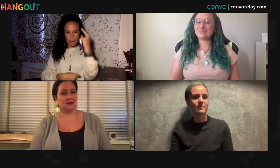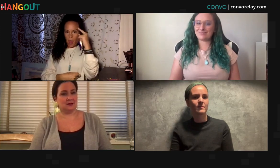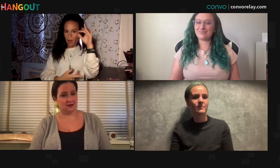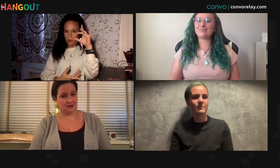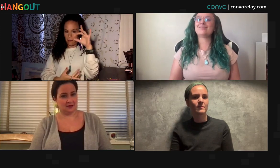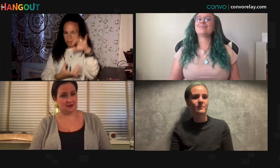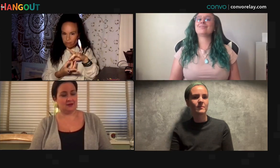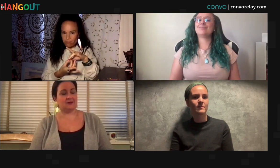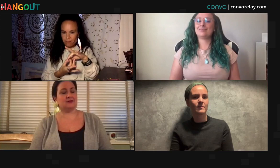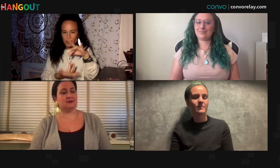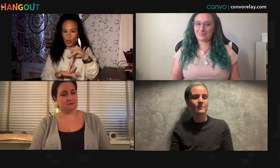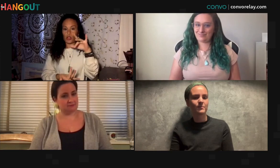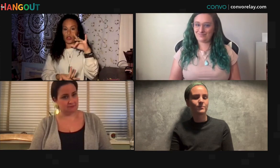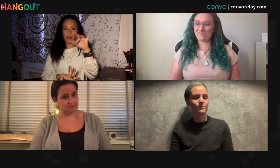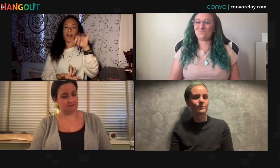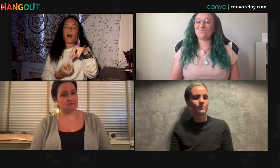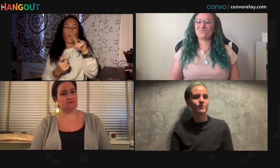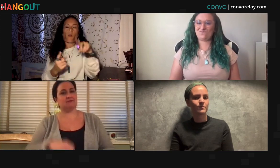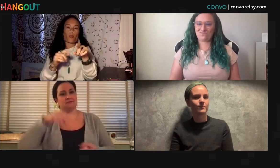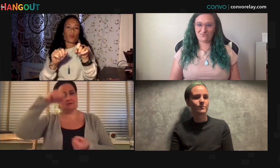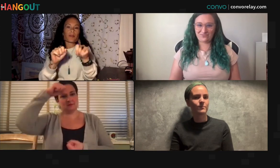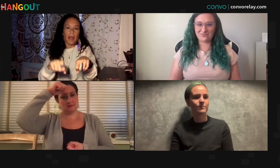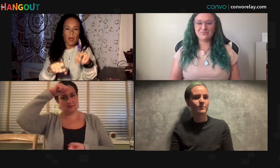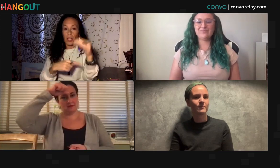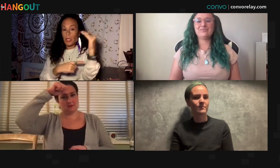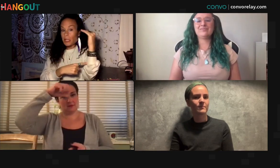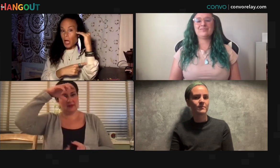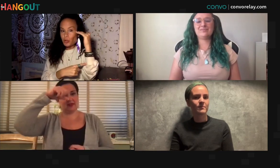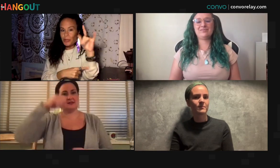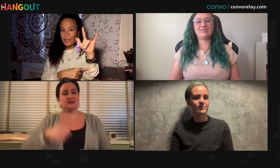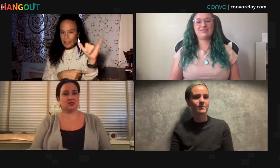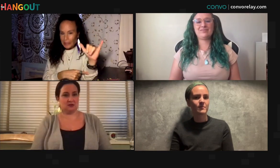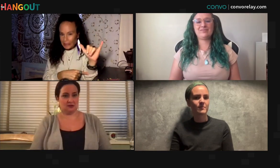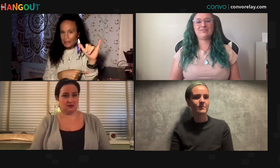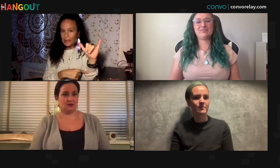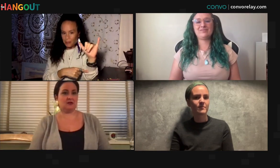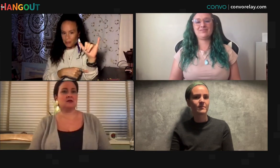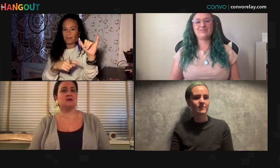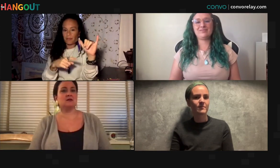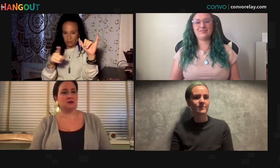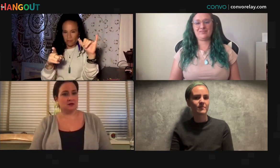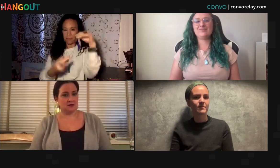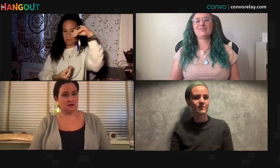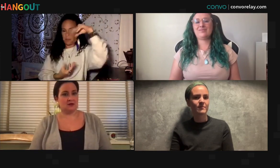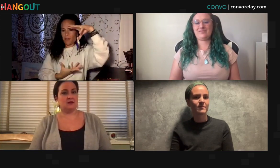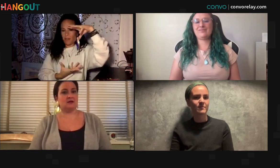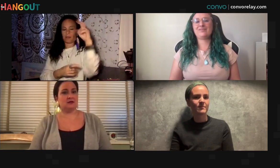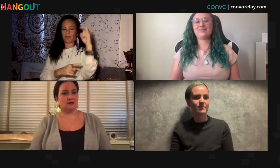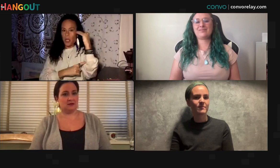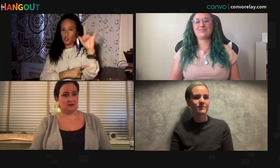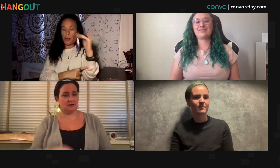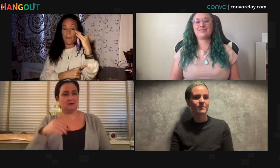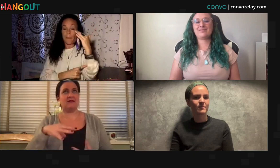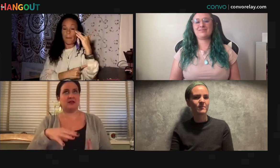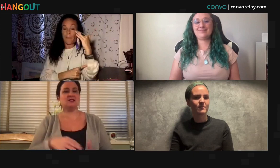manifest until your mind and your heart are connected. And that's when you're able to consciously